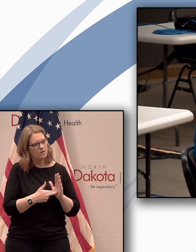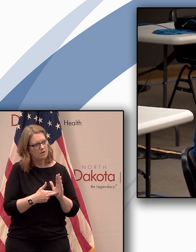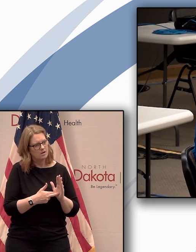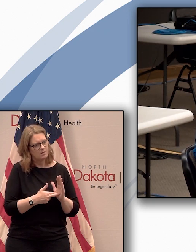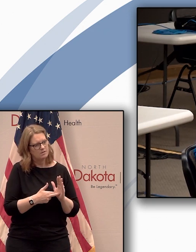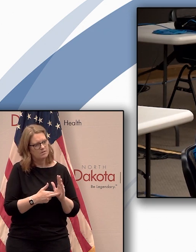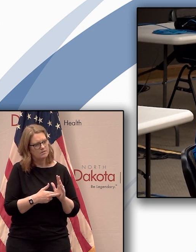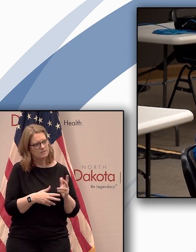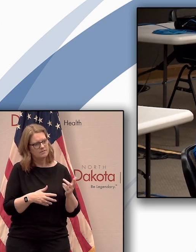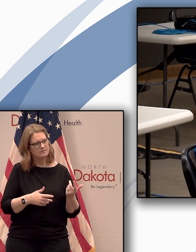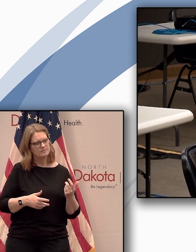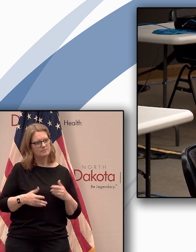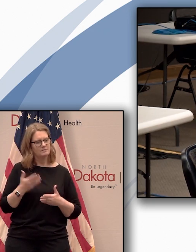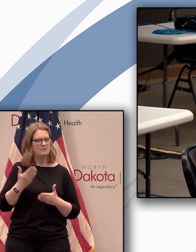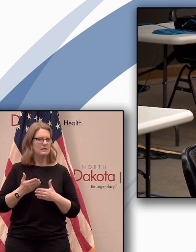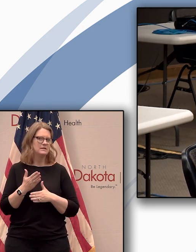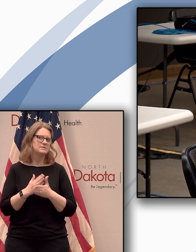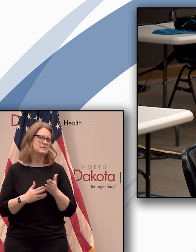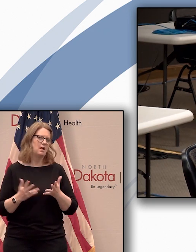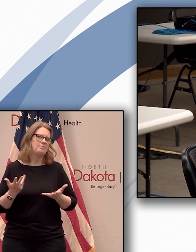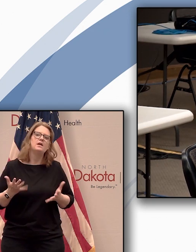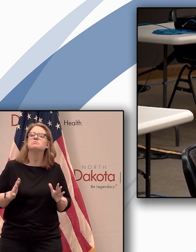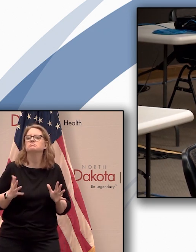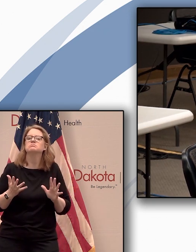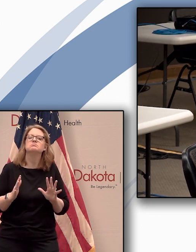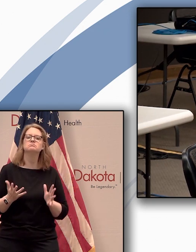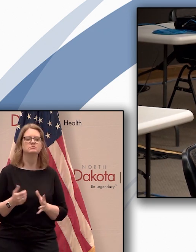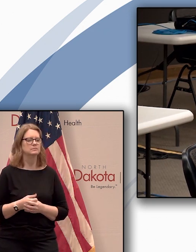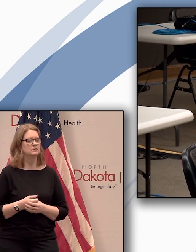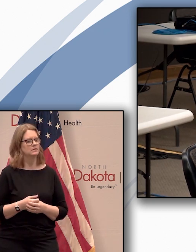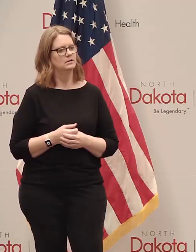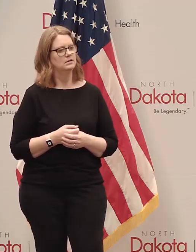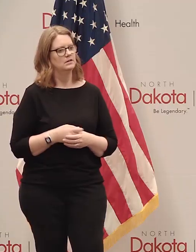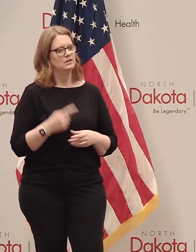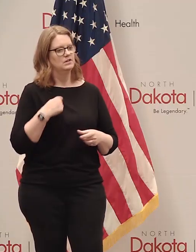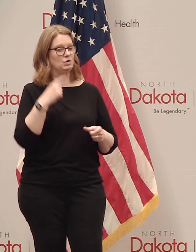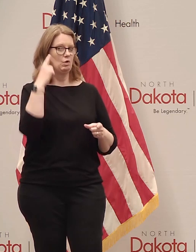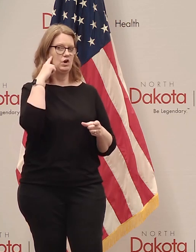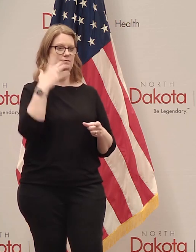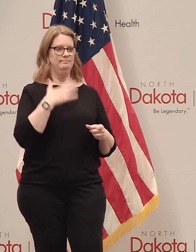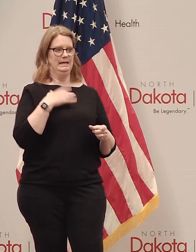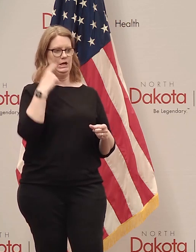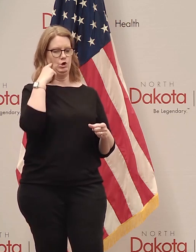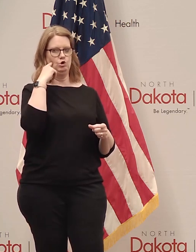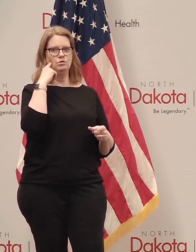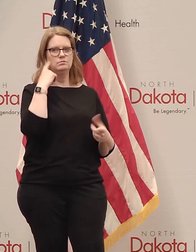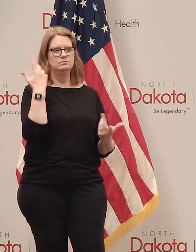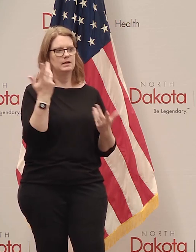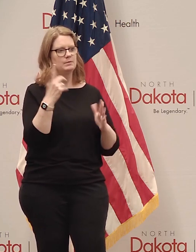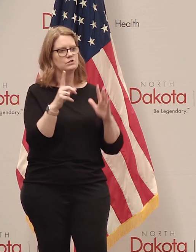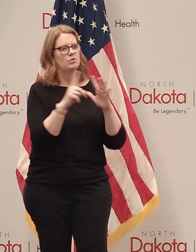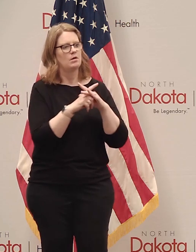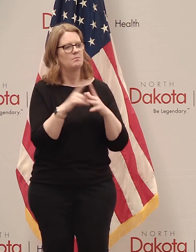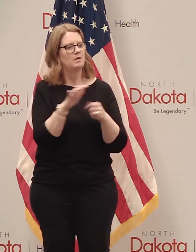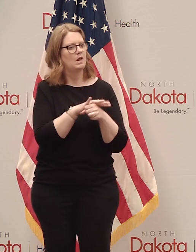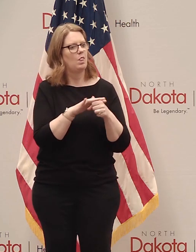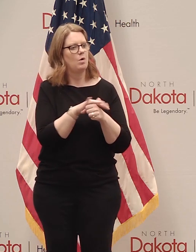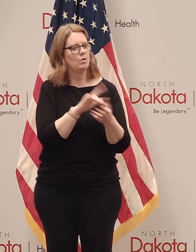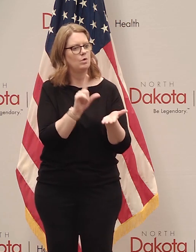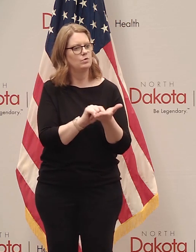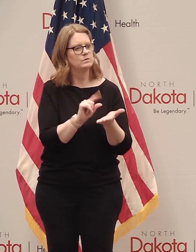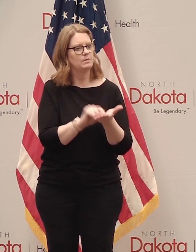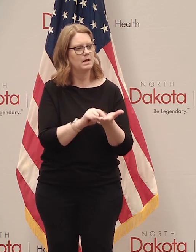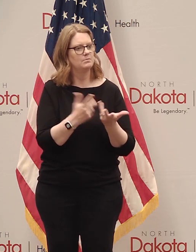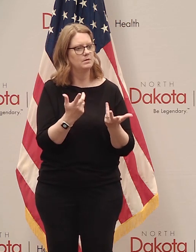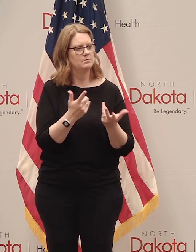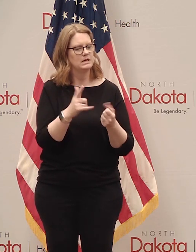were some that I've just heard about. Yeah, if you heard about them, I probably heard about them. They were, might have shown up in a local paper. It would